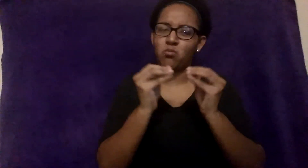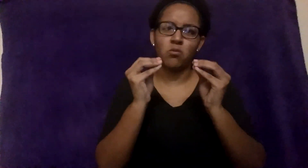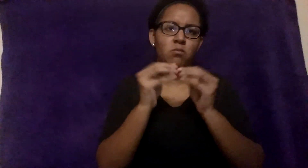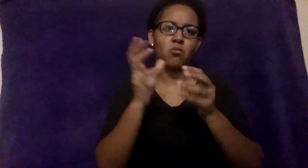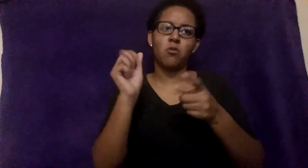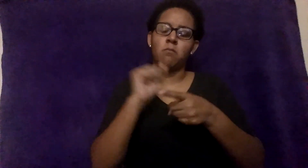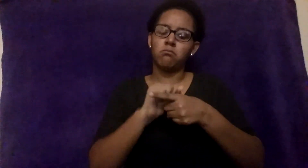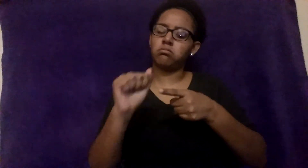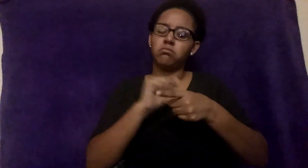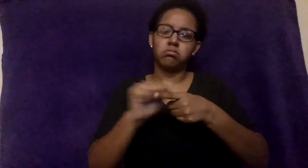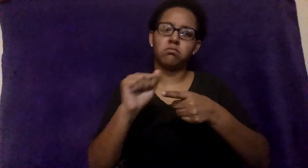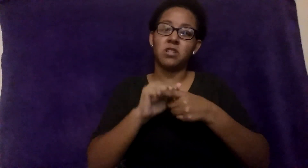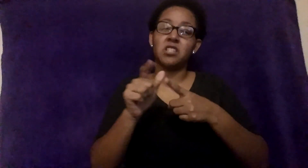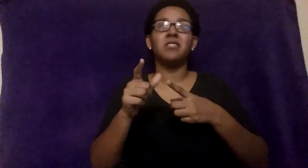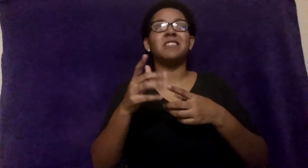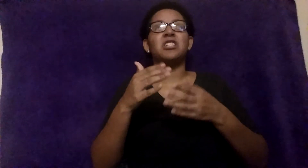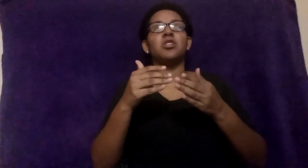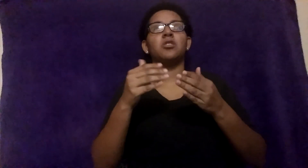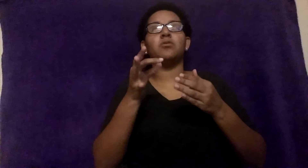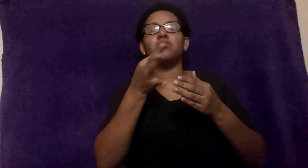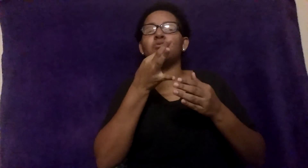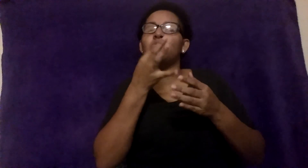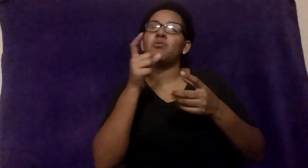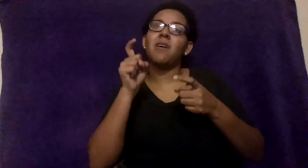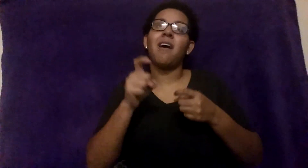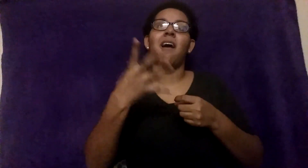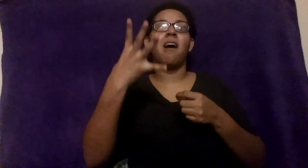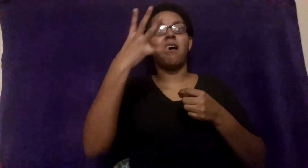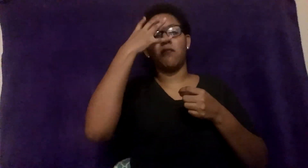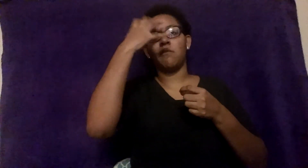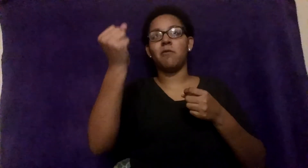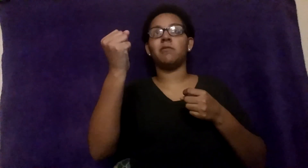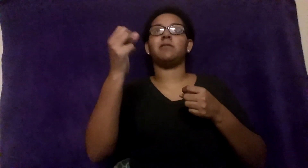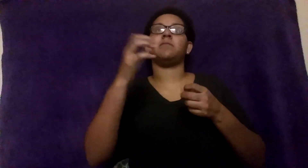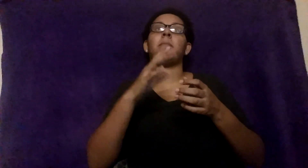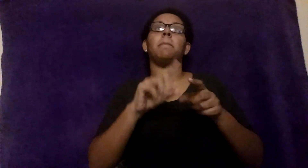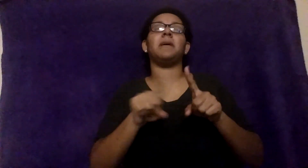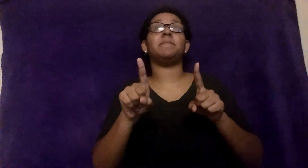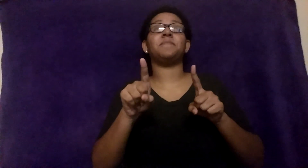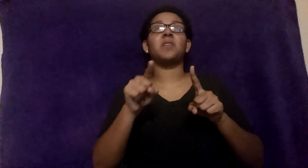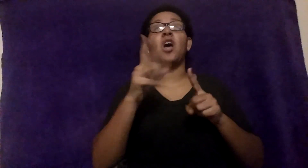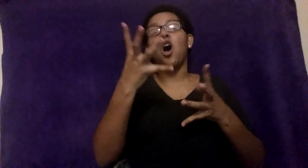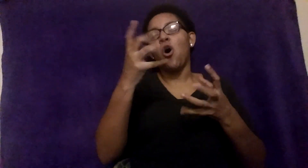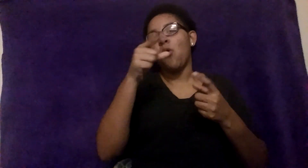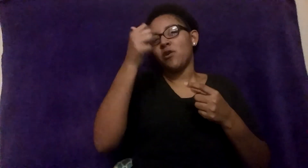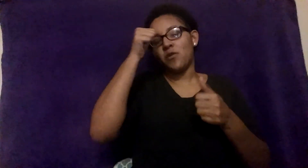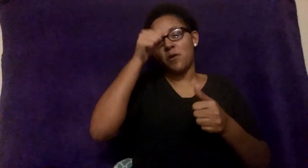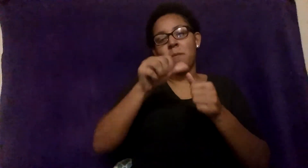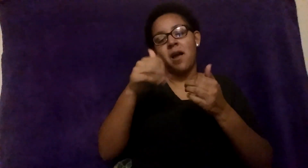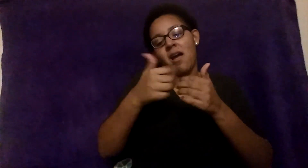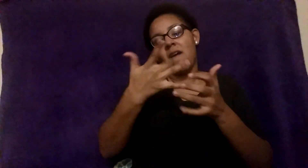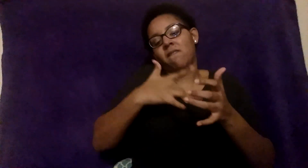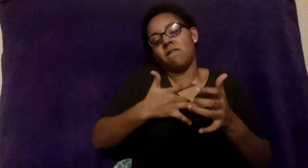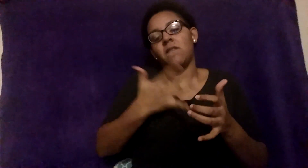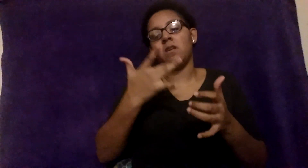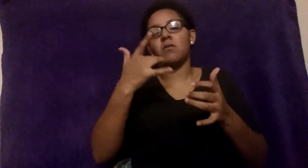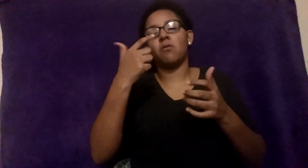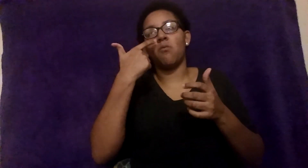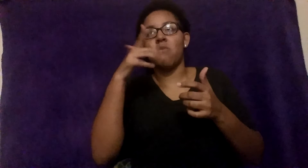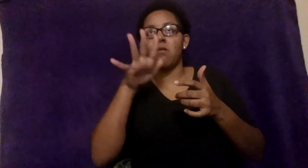start memorizing them. But over time, when you look back at, I want you to remember how you feel while you're watching this video right now, and then I want you